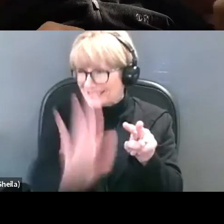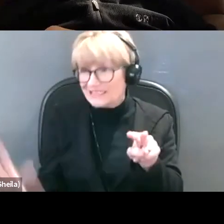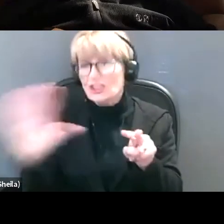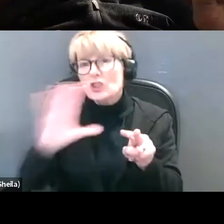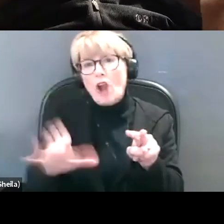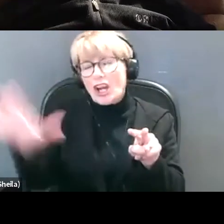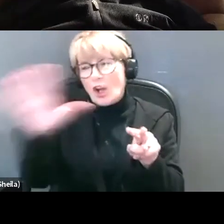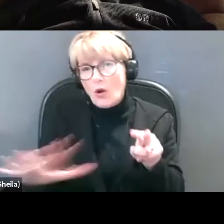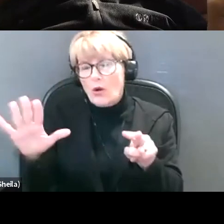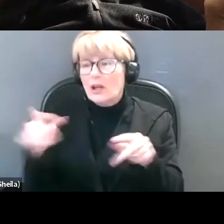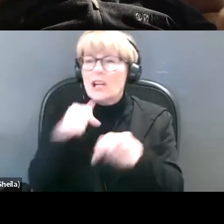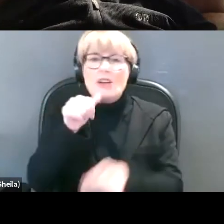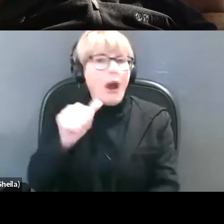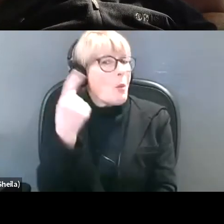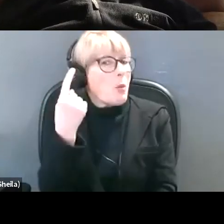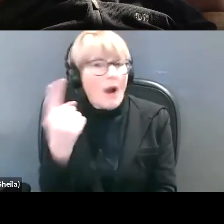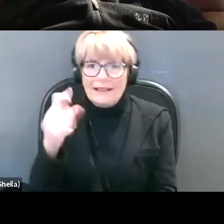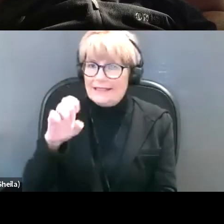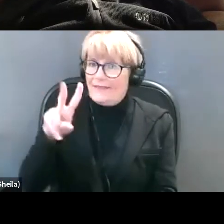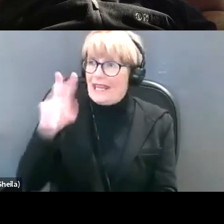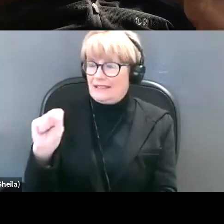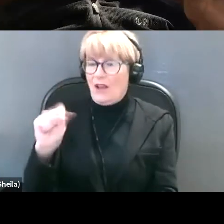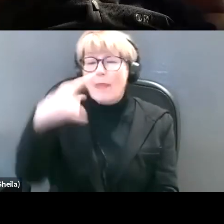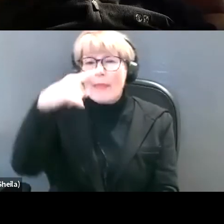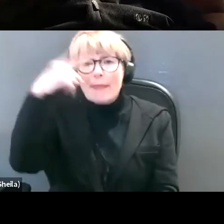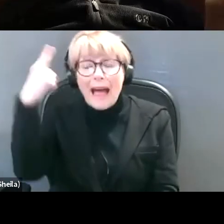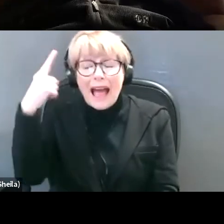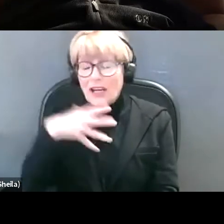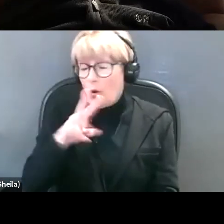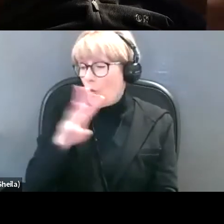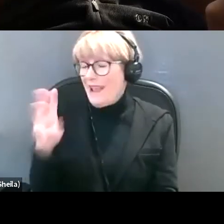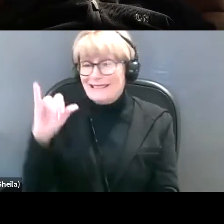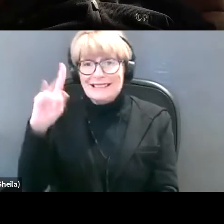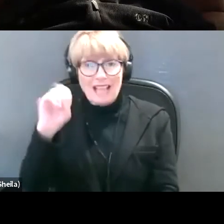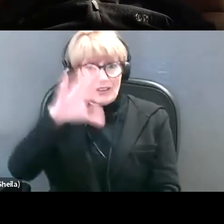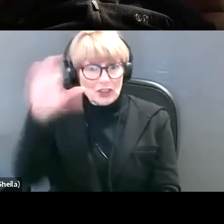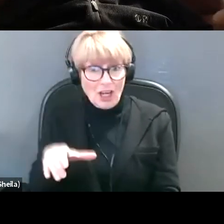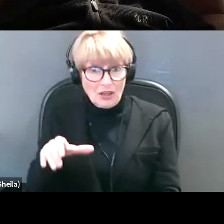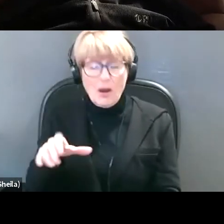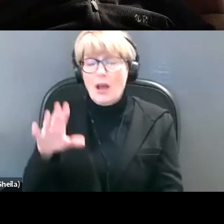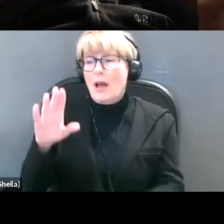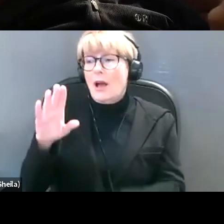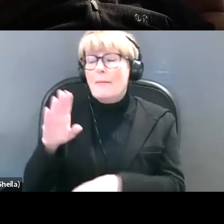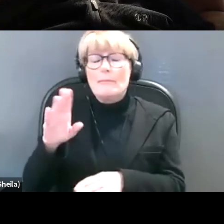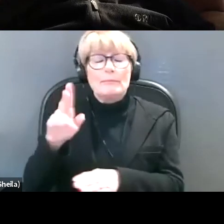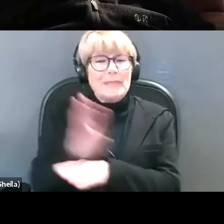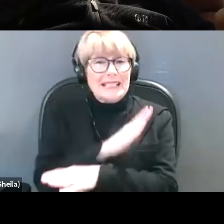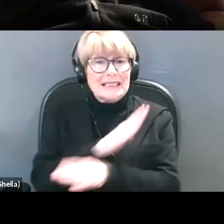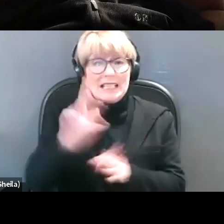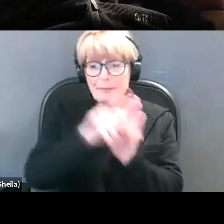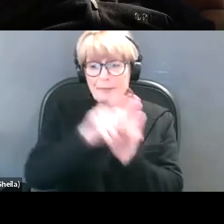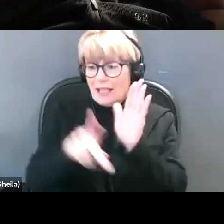Not one CVS on the Black West Side of Chicago. Corporate policy today perpetuates the